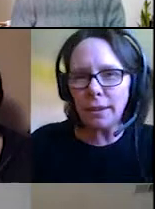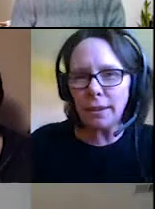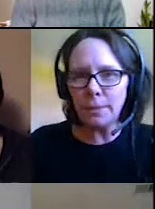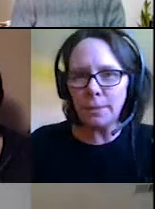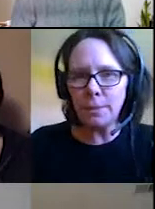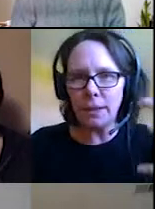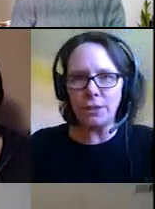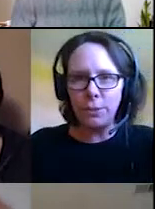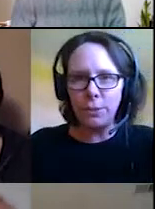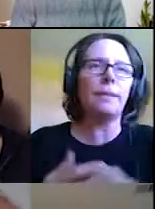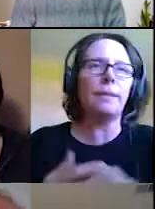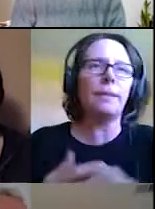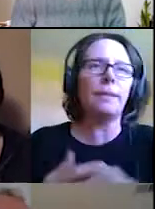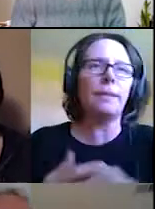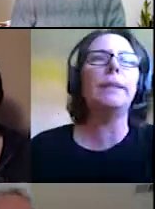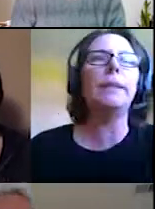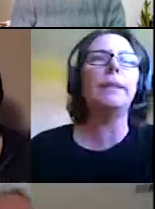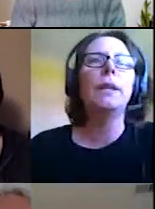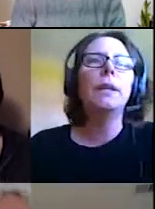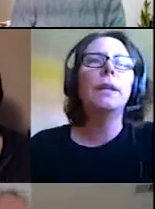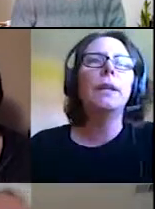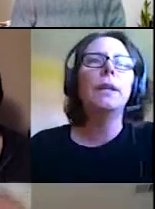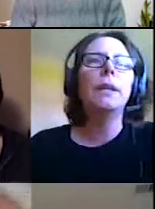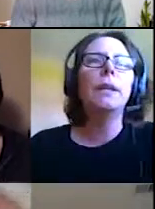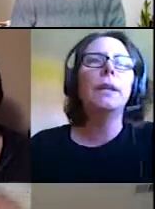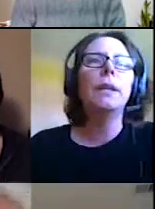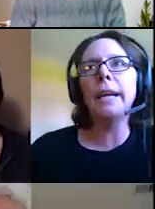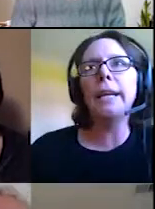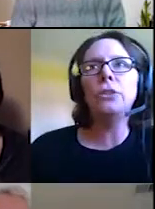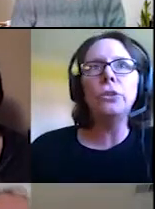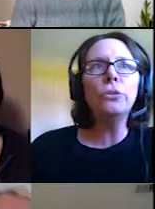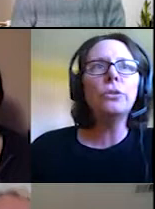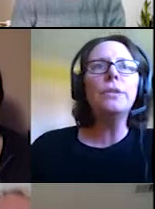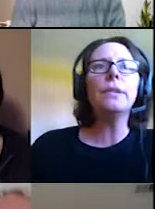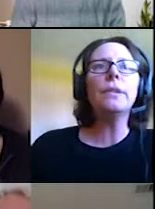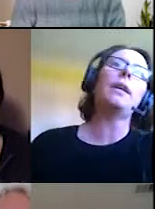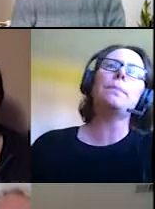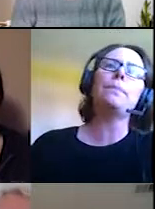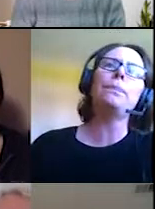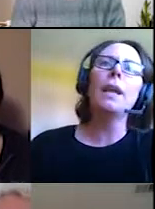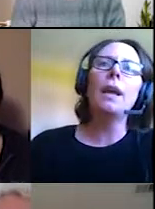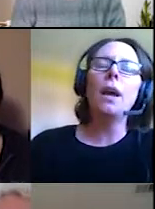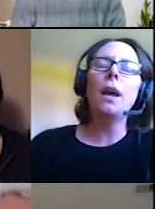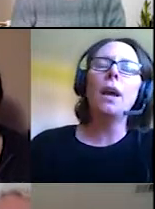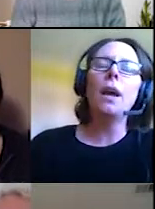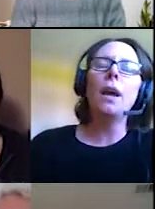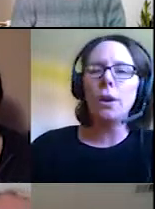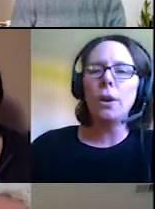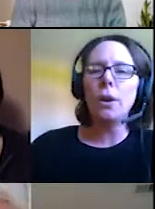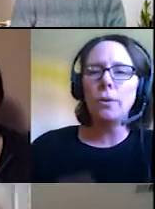there are some challenges. We know this is great, but there's some challenges. Can be tricky. Some of the strategies that I use,